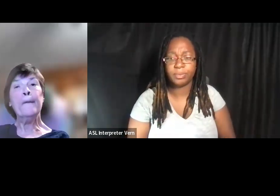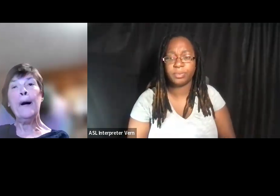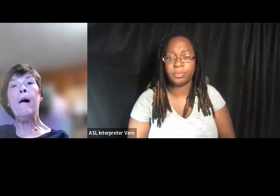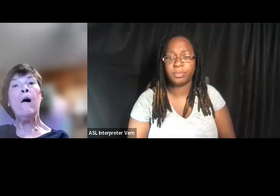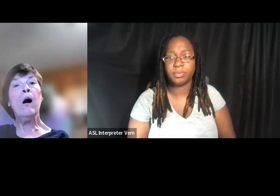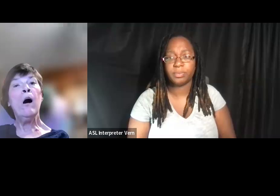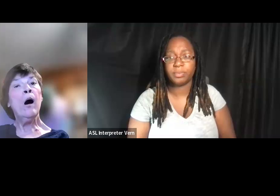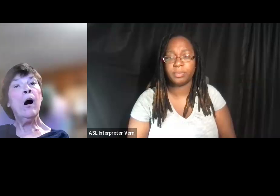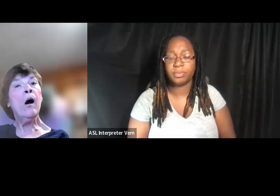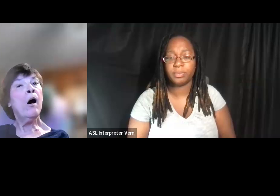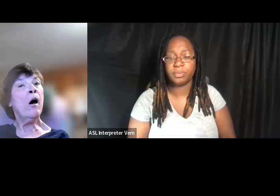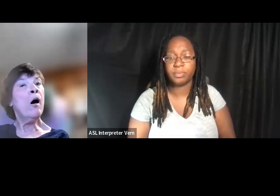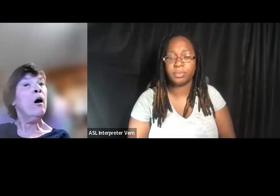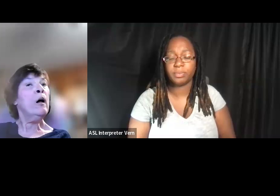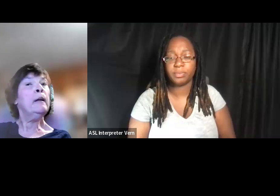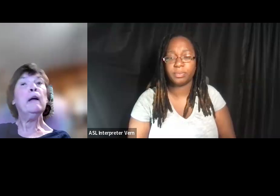But